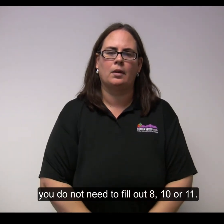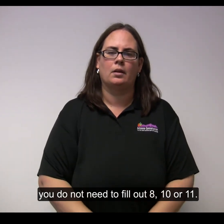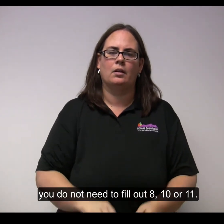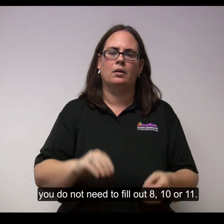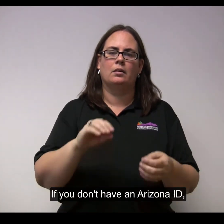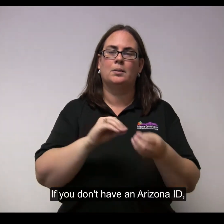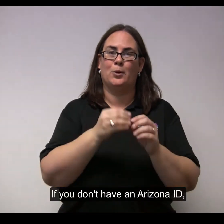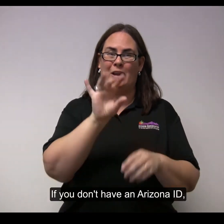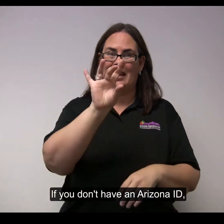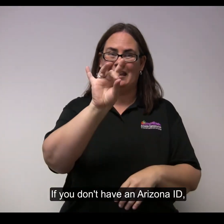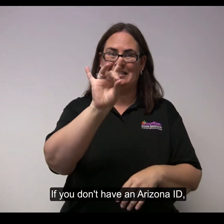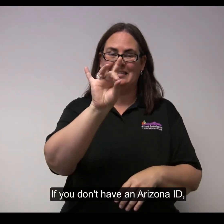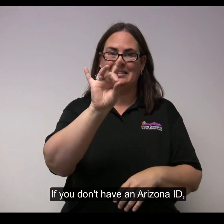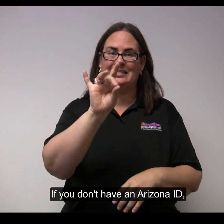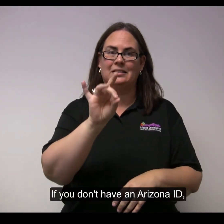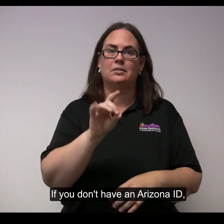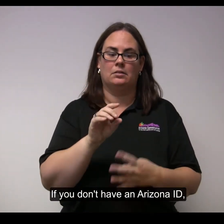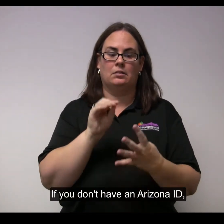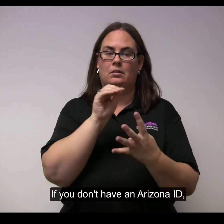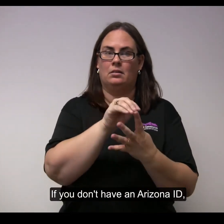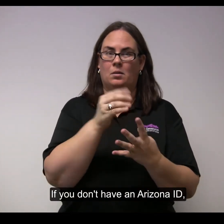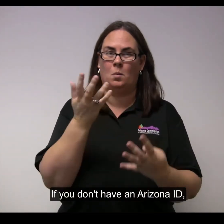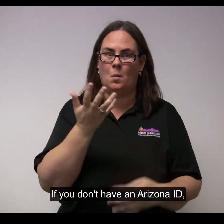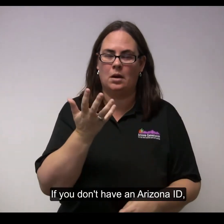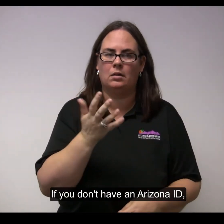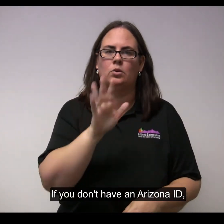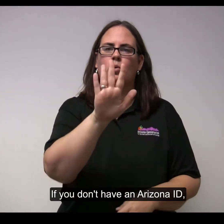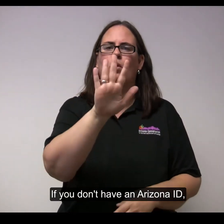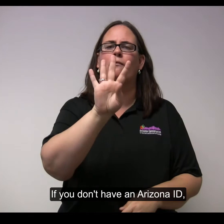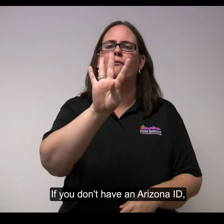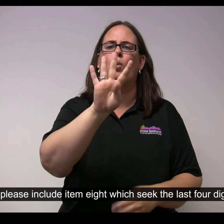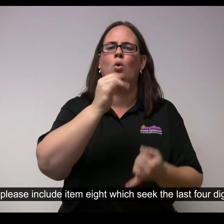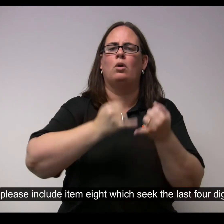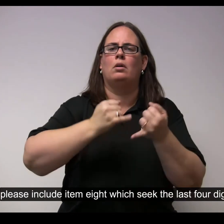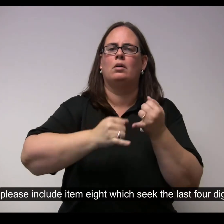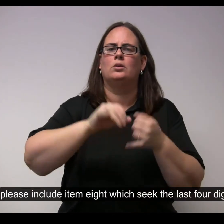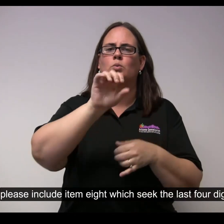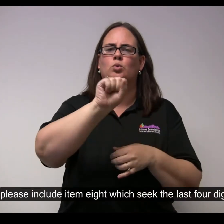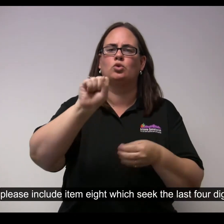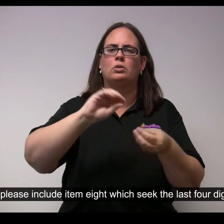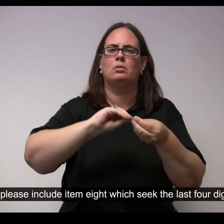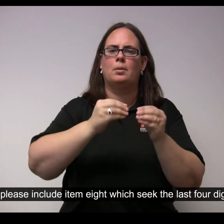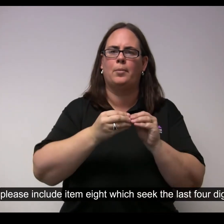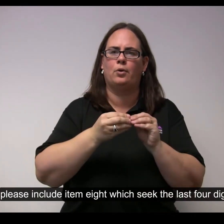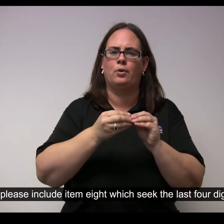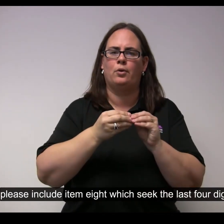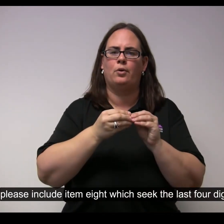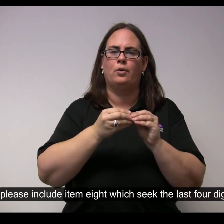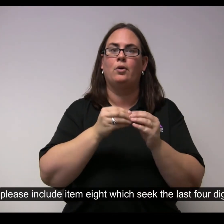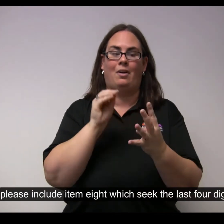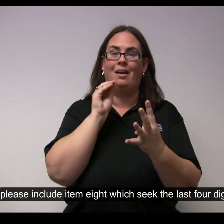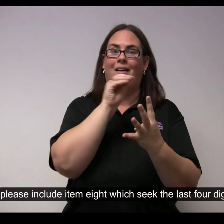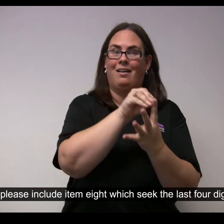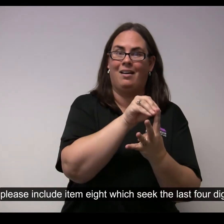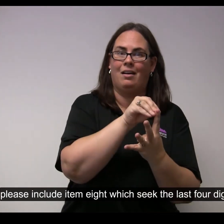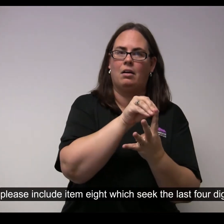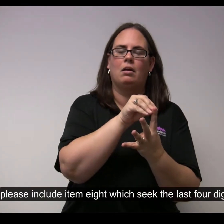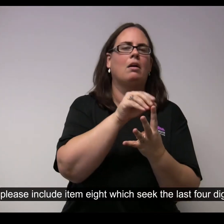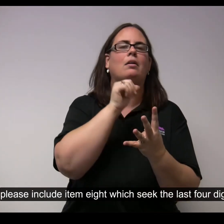11. If you don't have an Arizona ID, please include item 8, which seeks the last 4 digits of